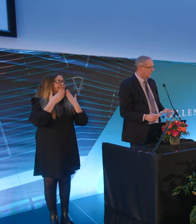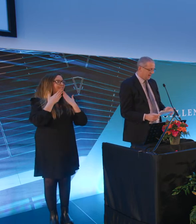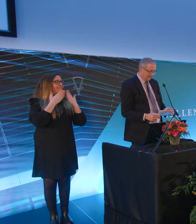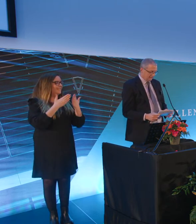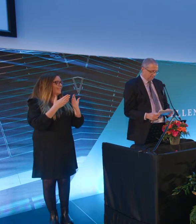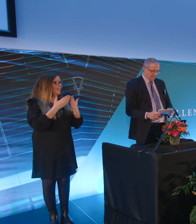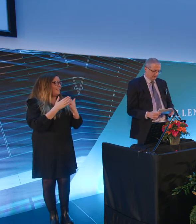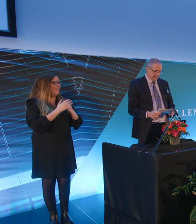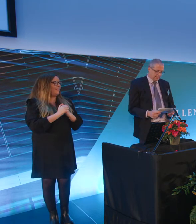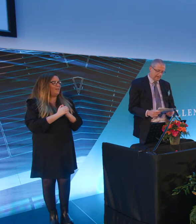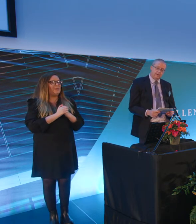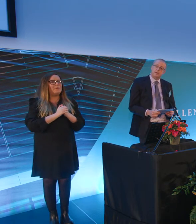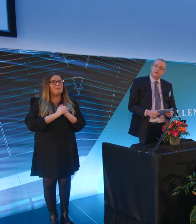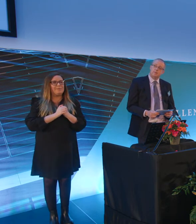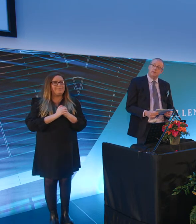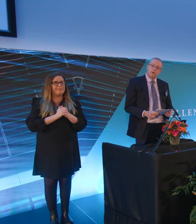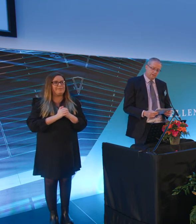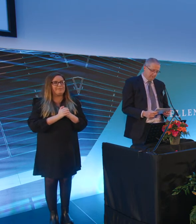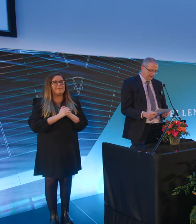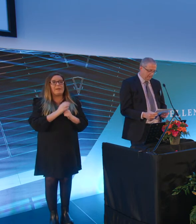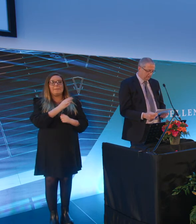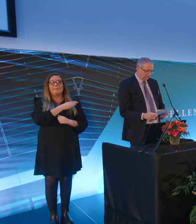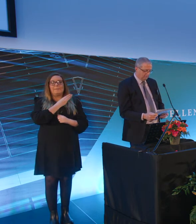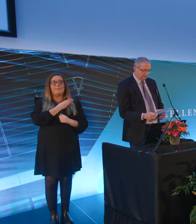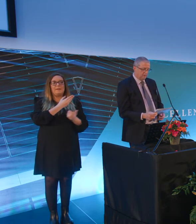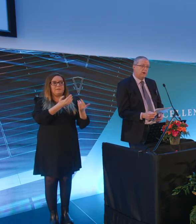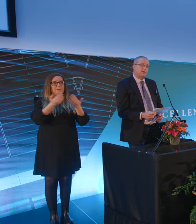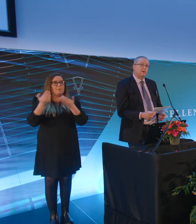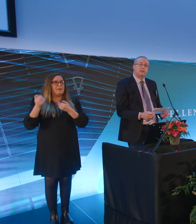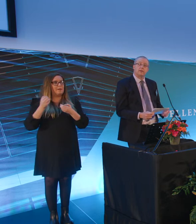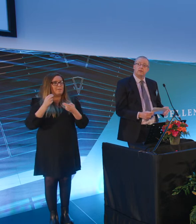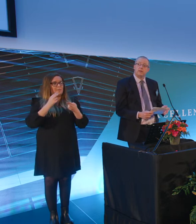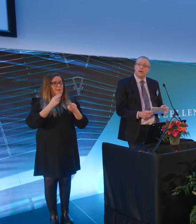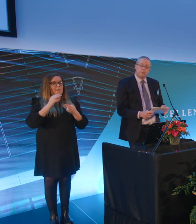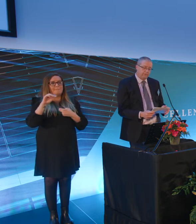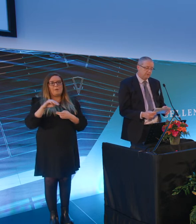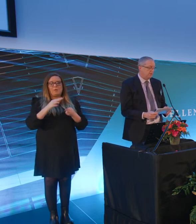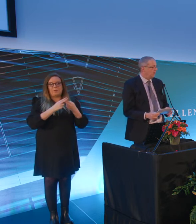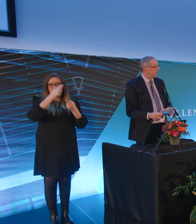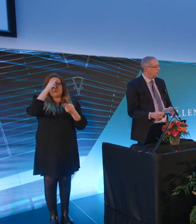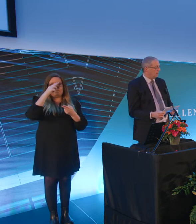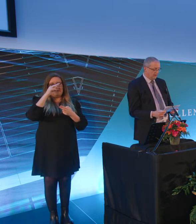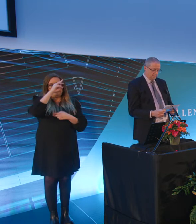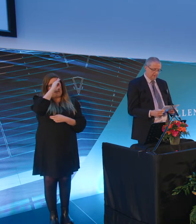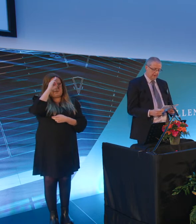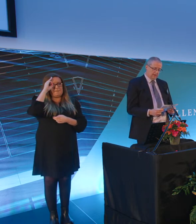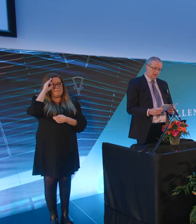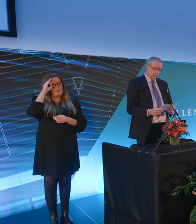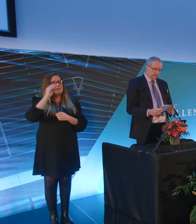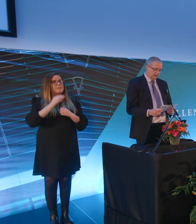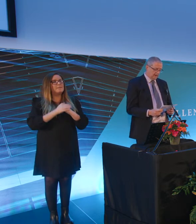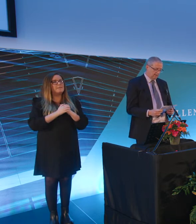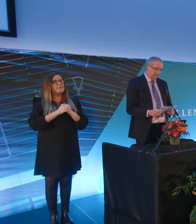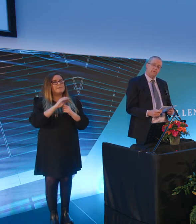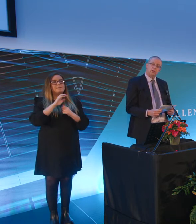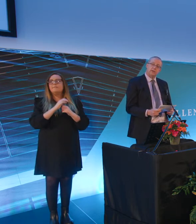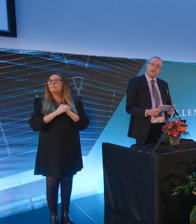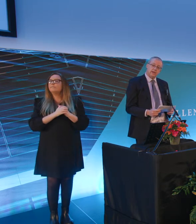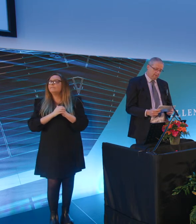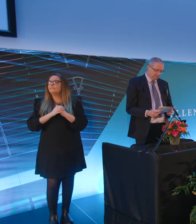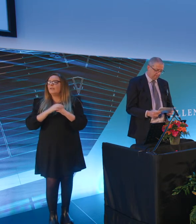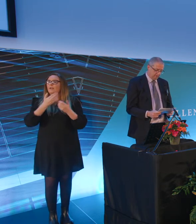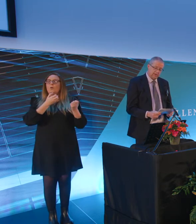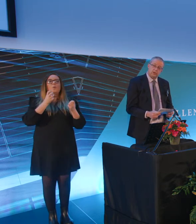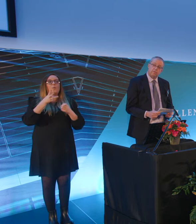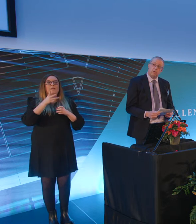Thank you, Dr. Canning. Please welcome Maynooth University President, Professor Eva Leinonen, who will share the vision